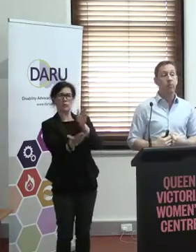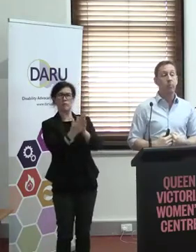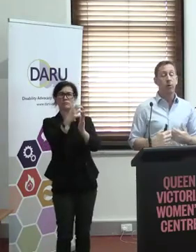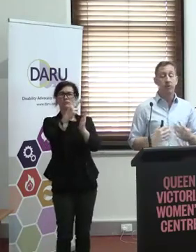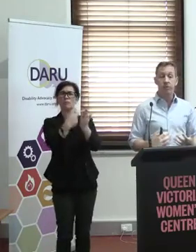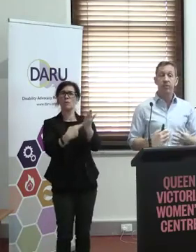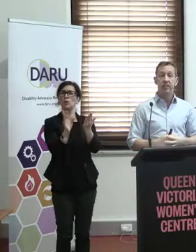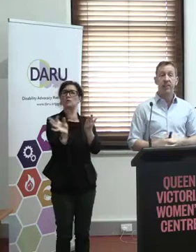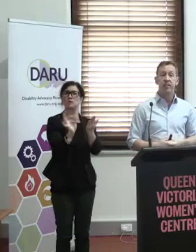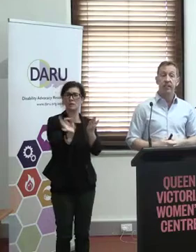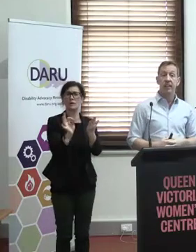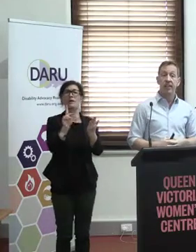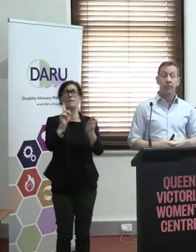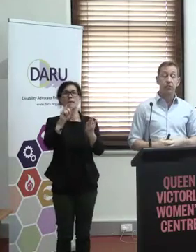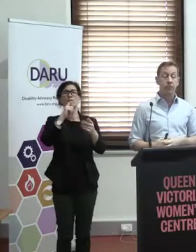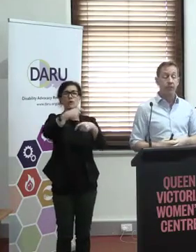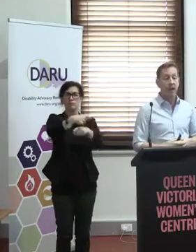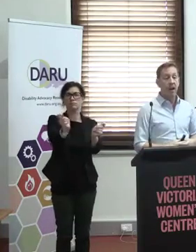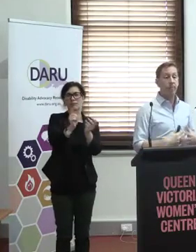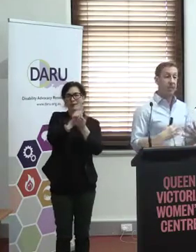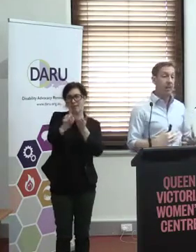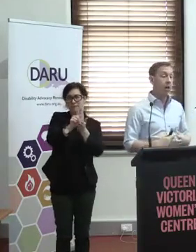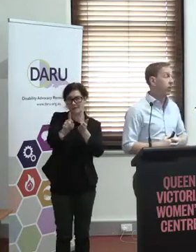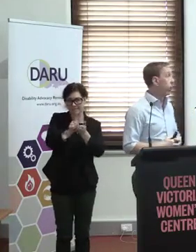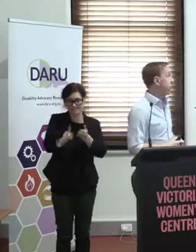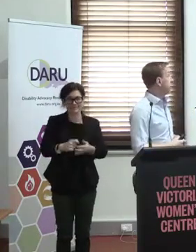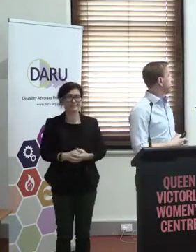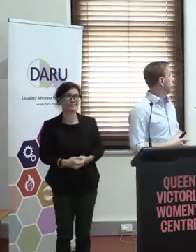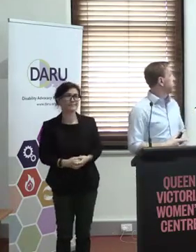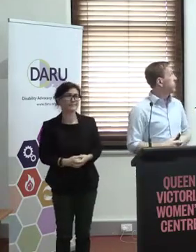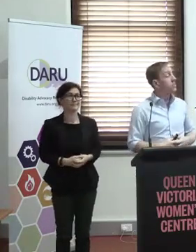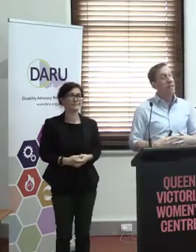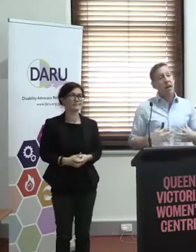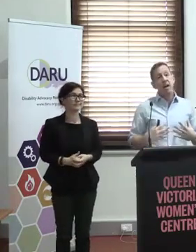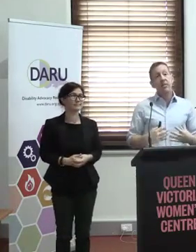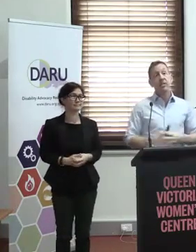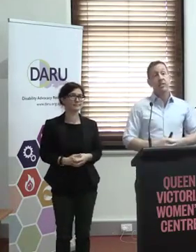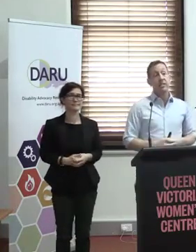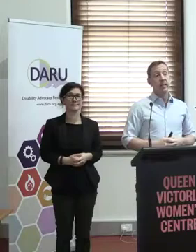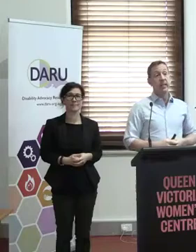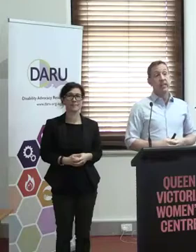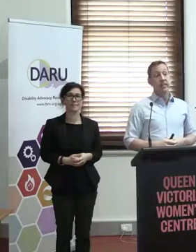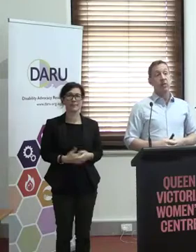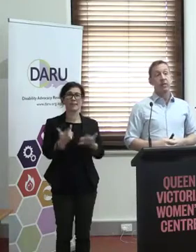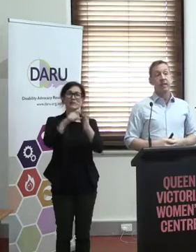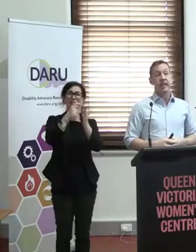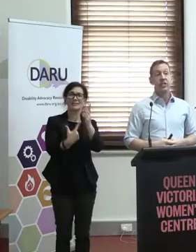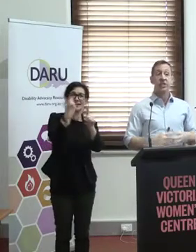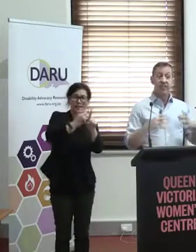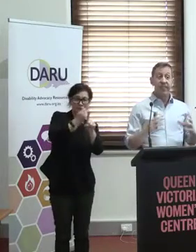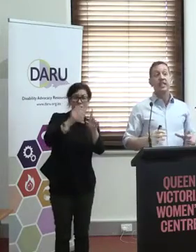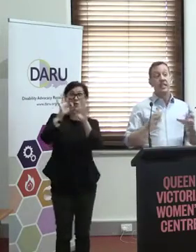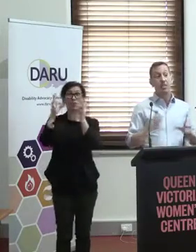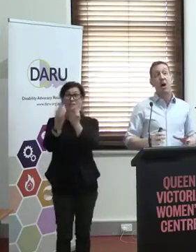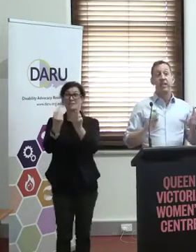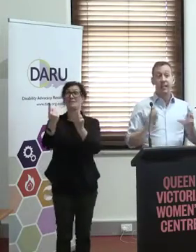we will produce and circulate to you in the coming weeks. So disability advocacy